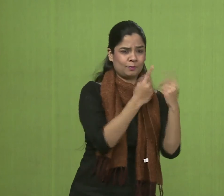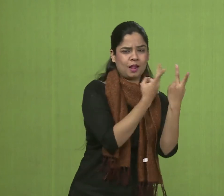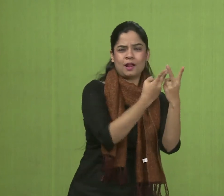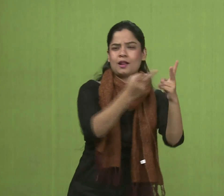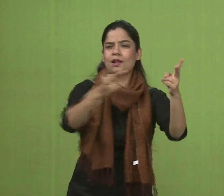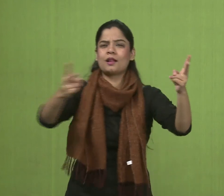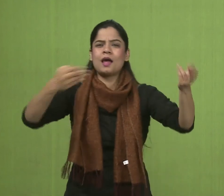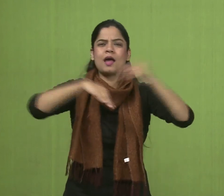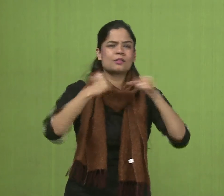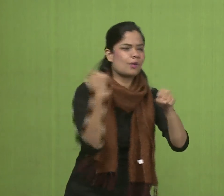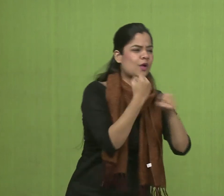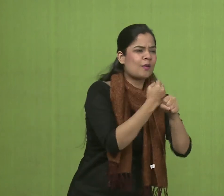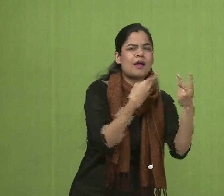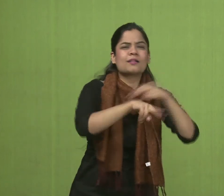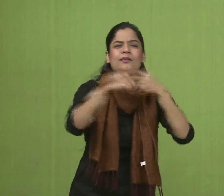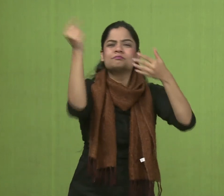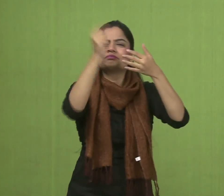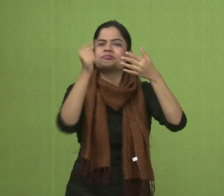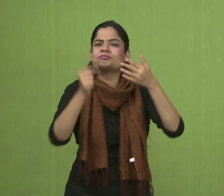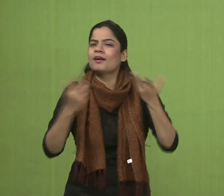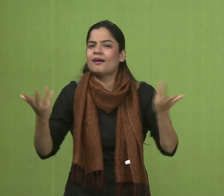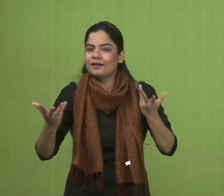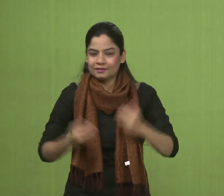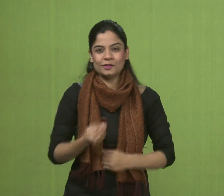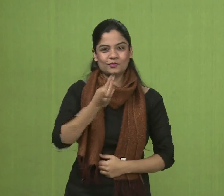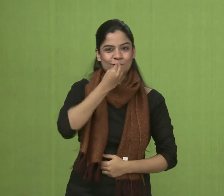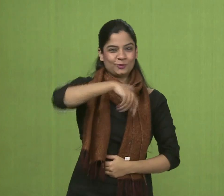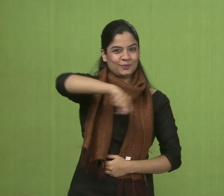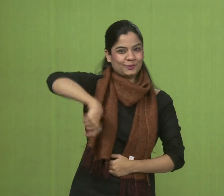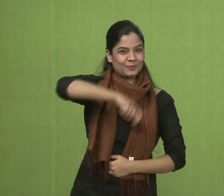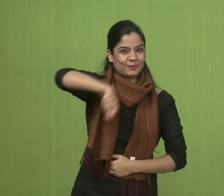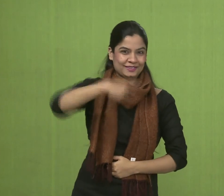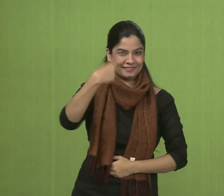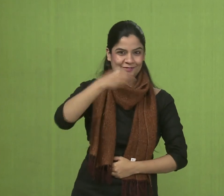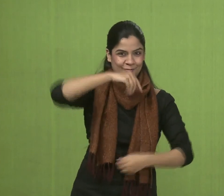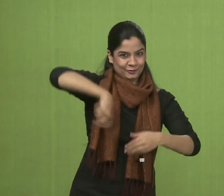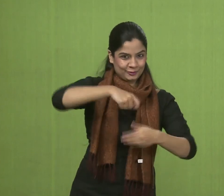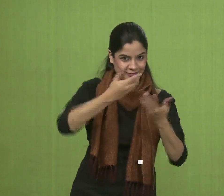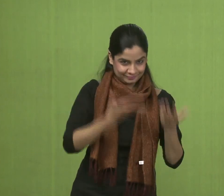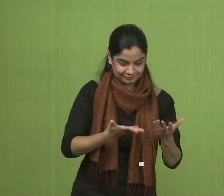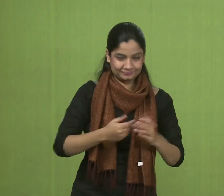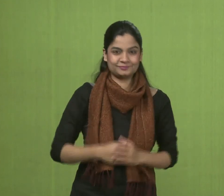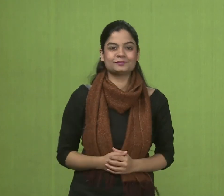Activities that are done in the house. What kind of activities are there? Let me explain. First is cooking. We all do cooking in the